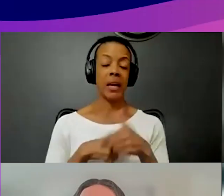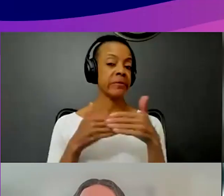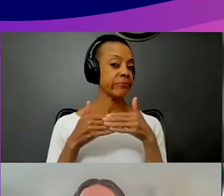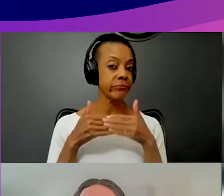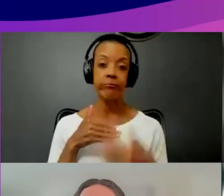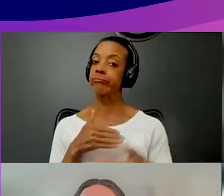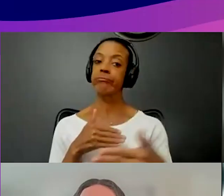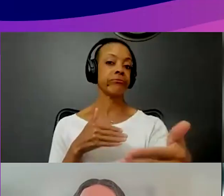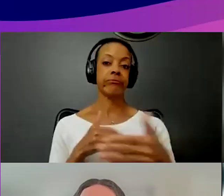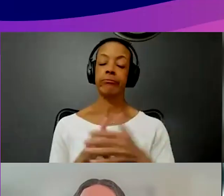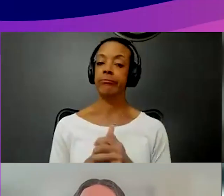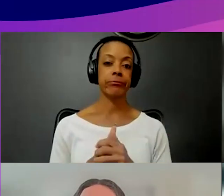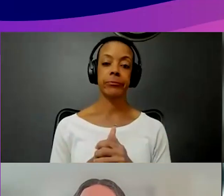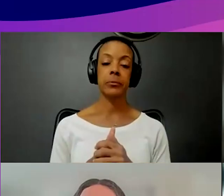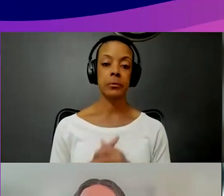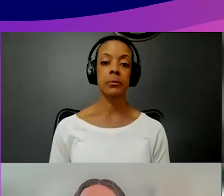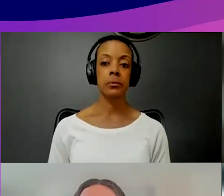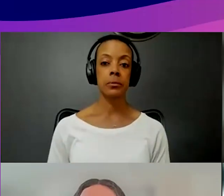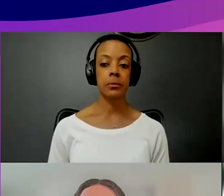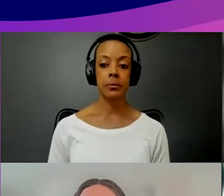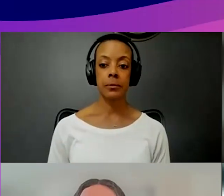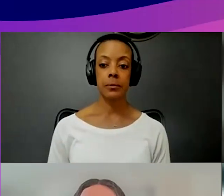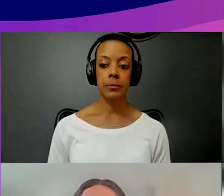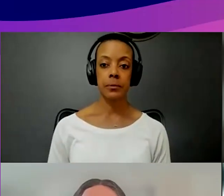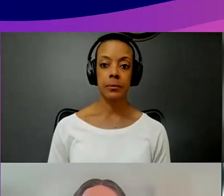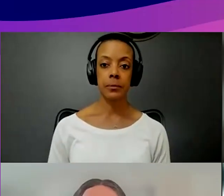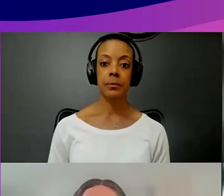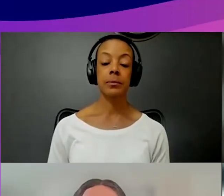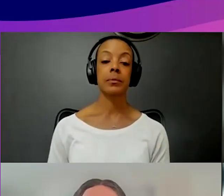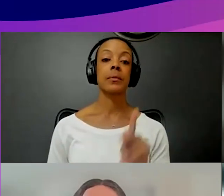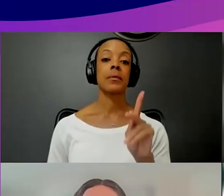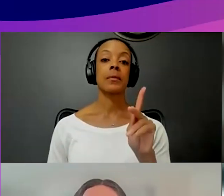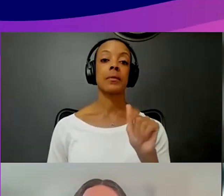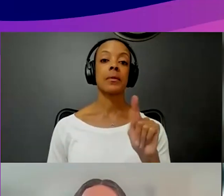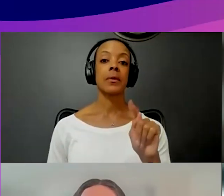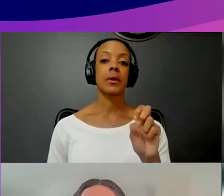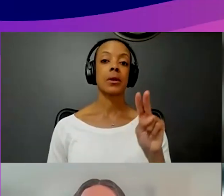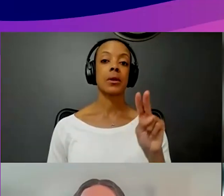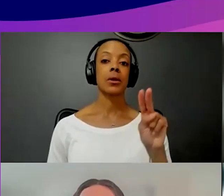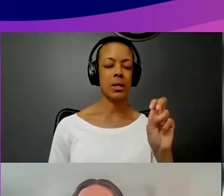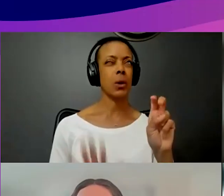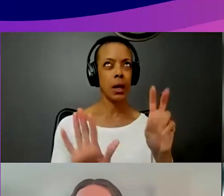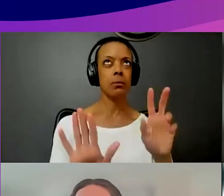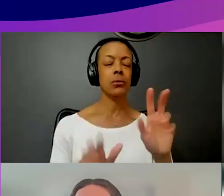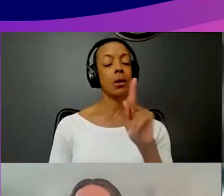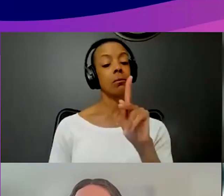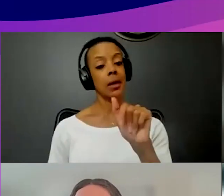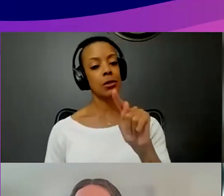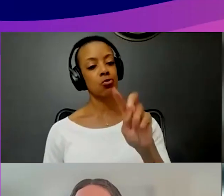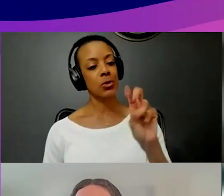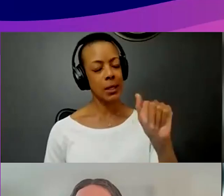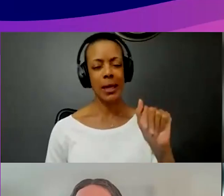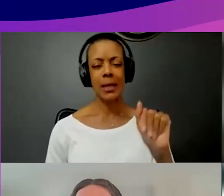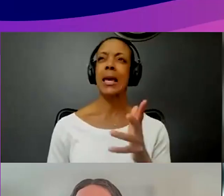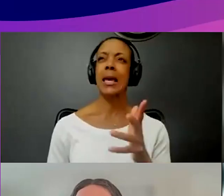well. Yeah. Okay, I have a very specific policy question, or I think a kind of specific policy